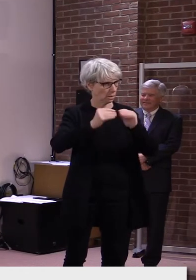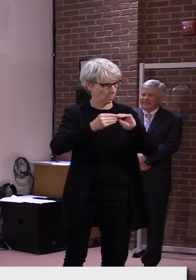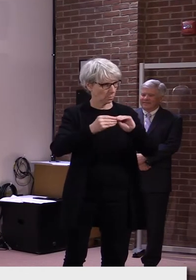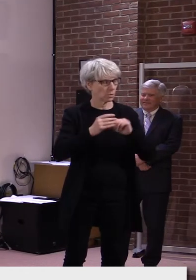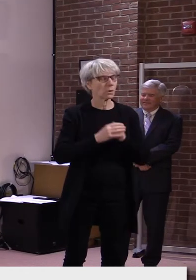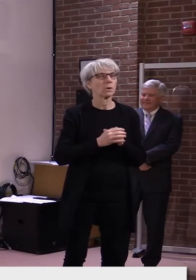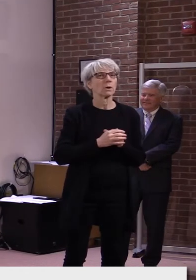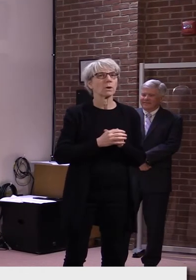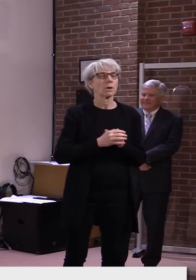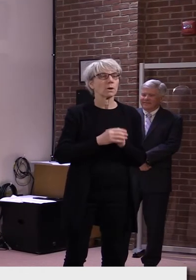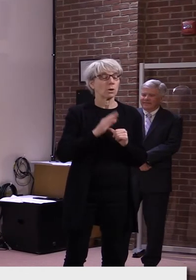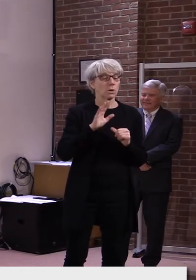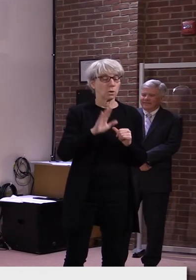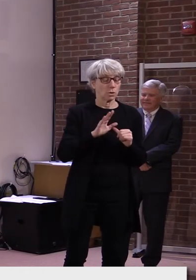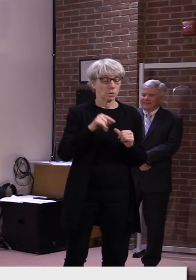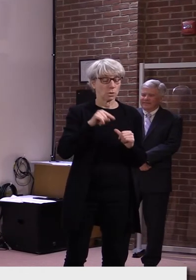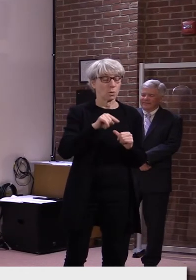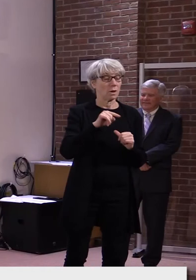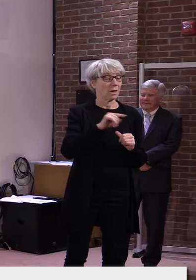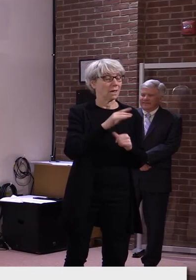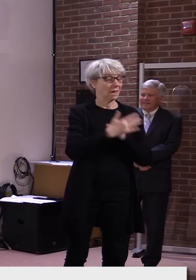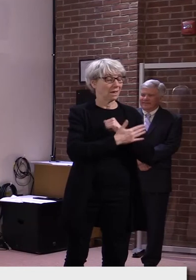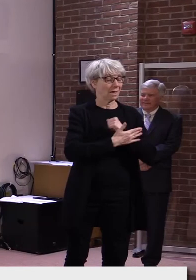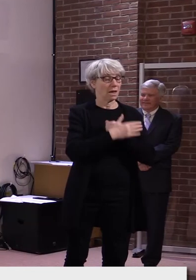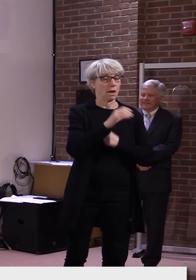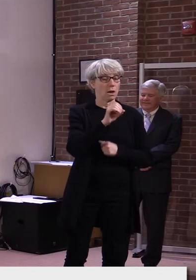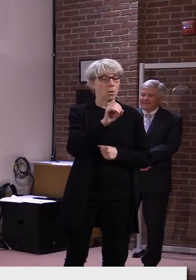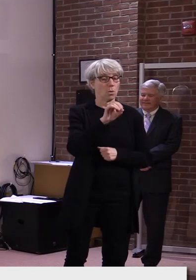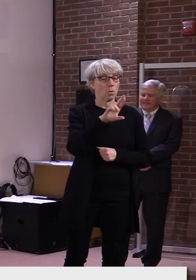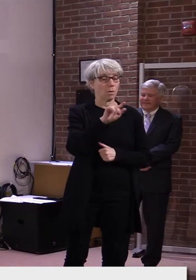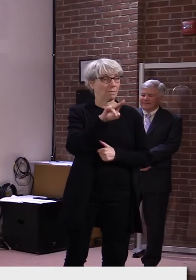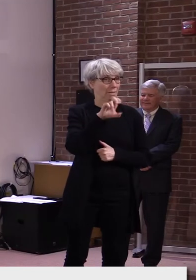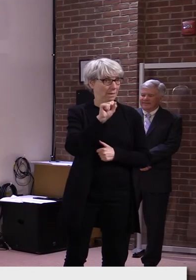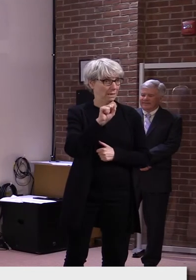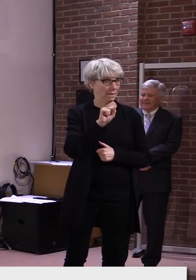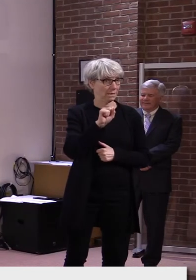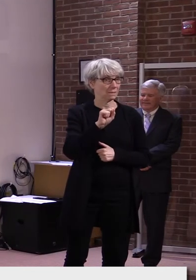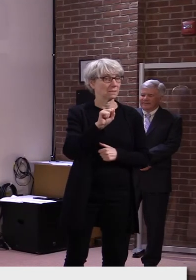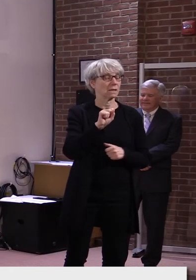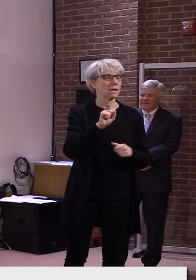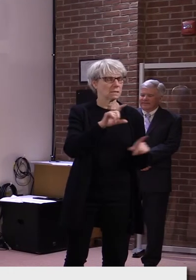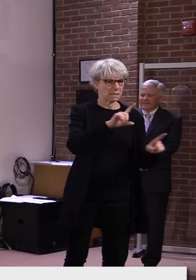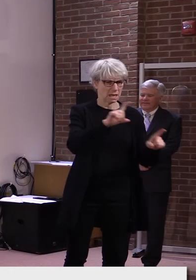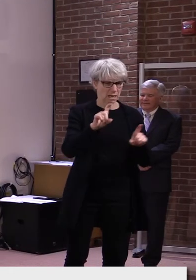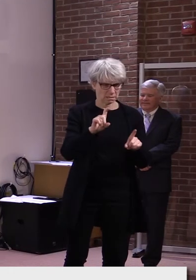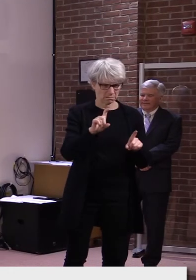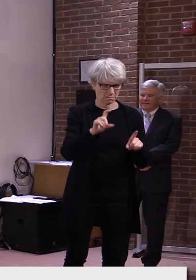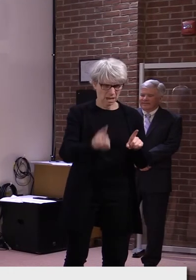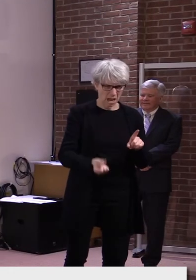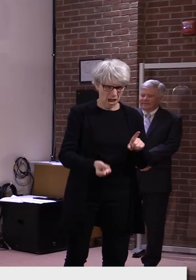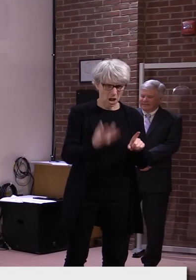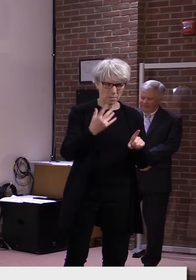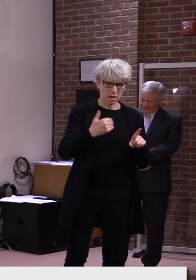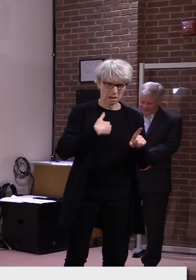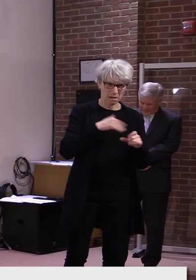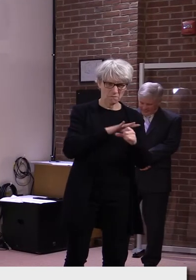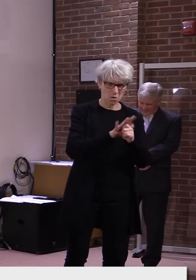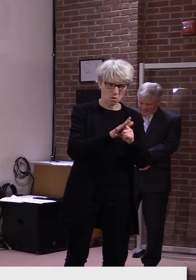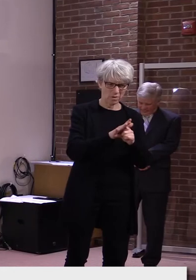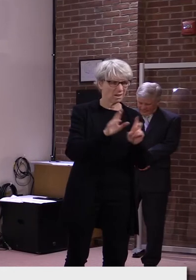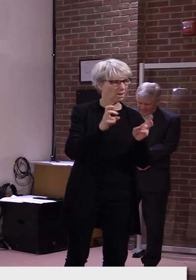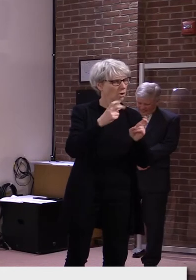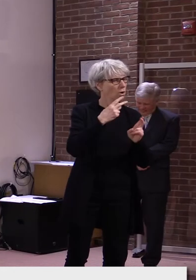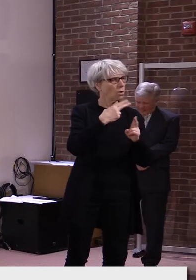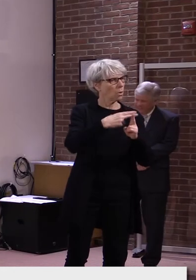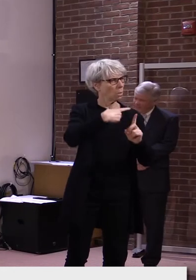positivity test rate in Orleans County seems inordinately high, and I'm curious